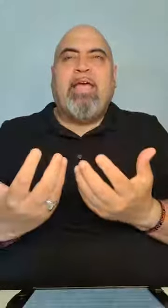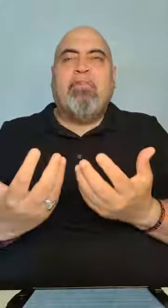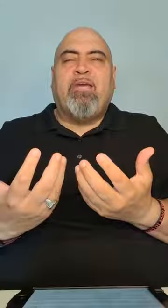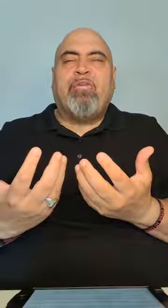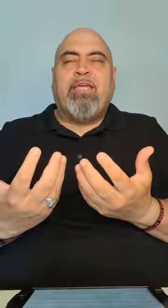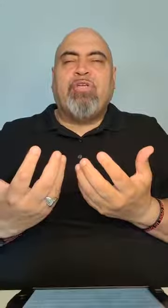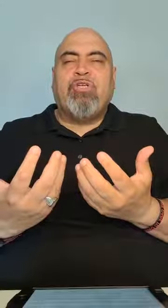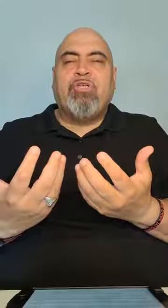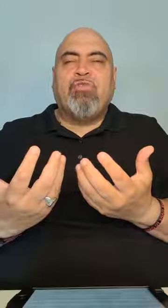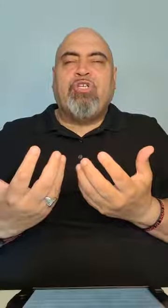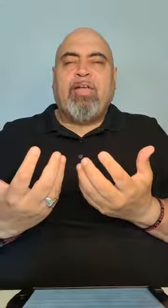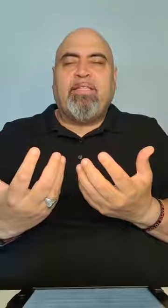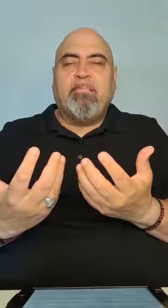my creation rejected me.